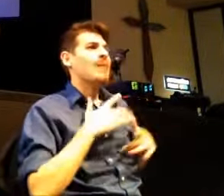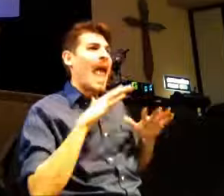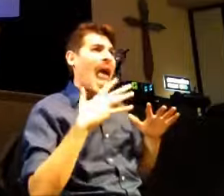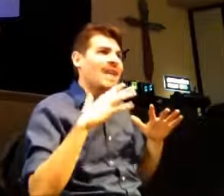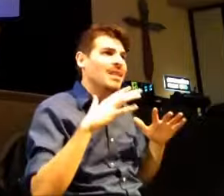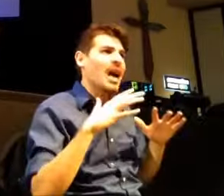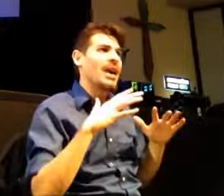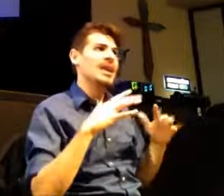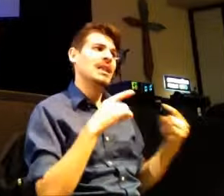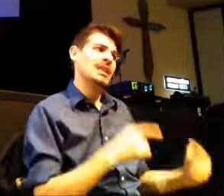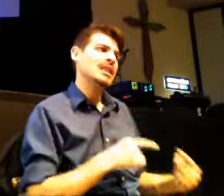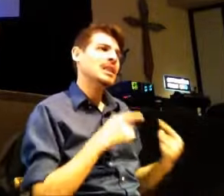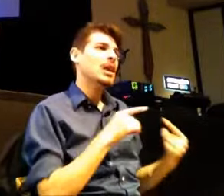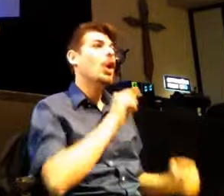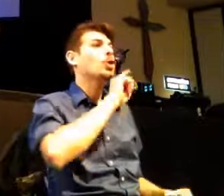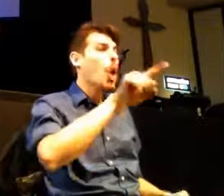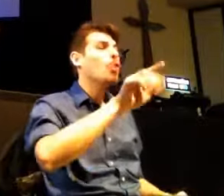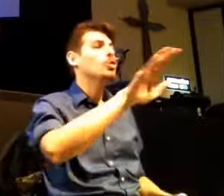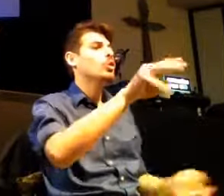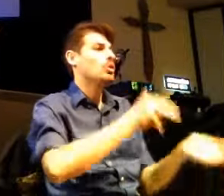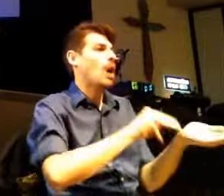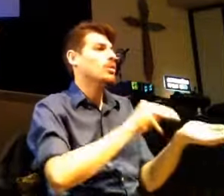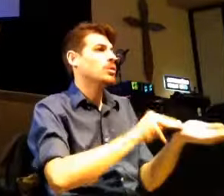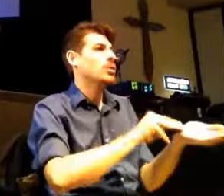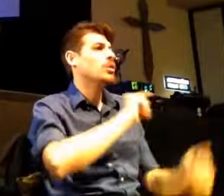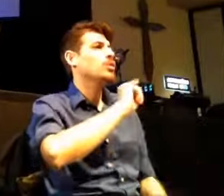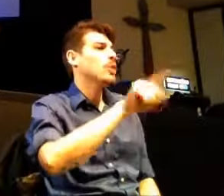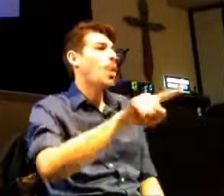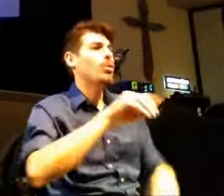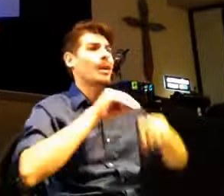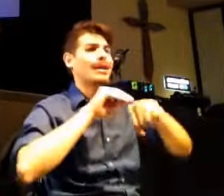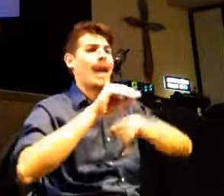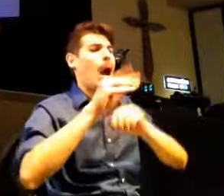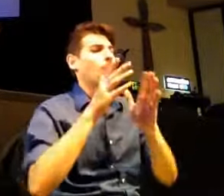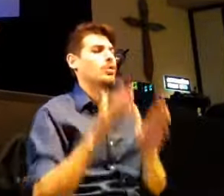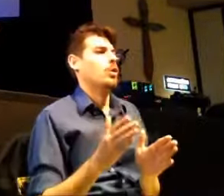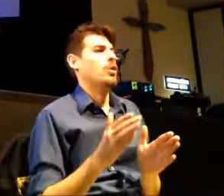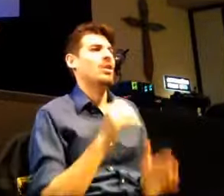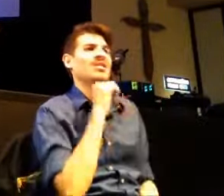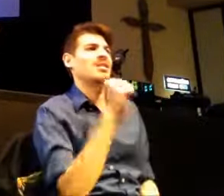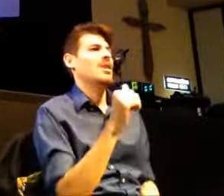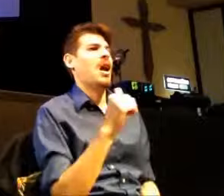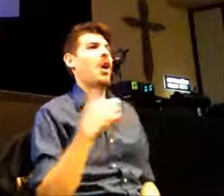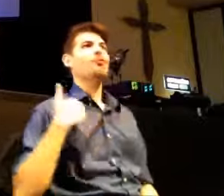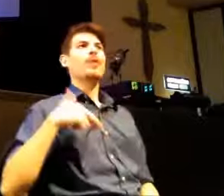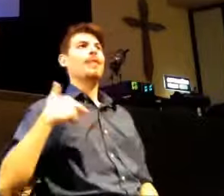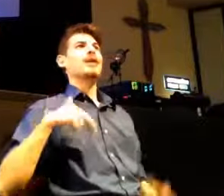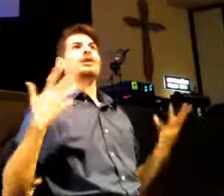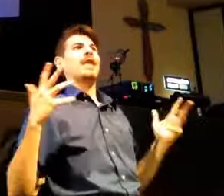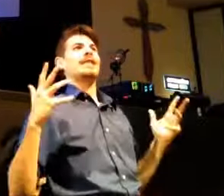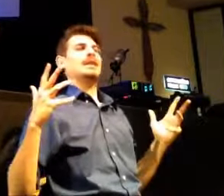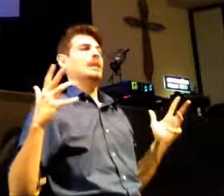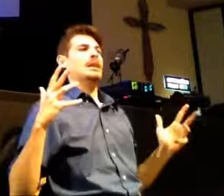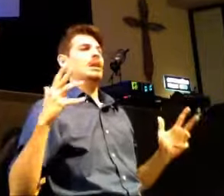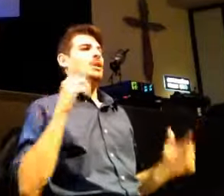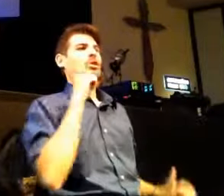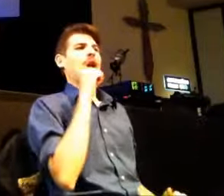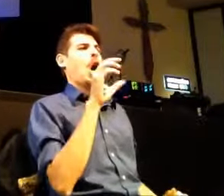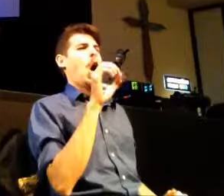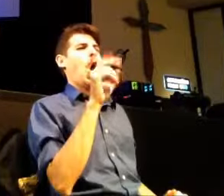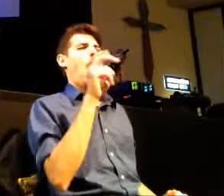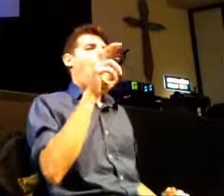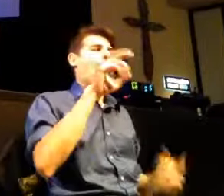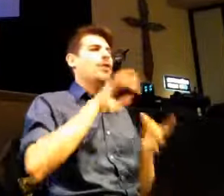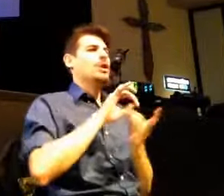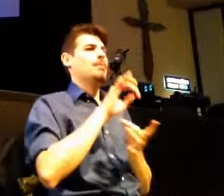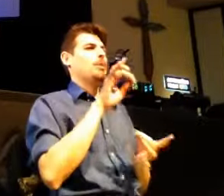anxiety, see your doctor. See a counselor. It's complex, and sometimes getting a